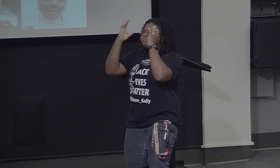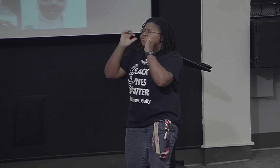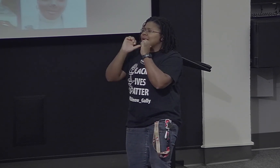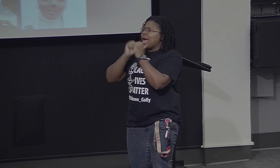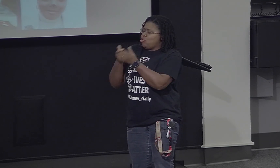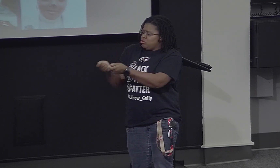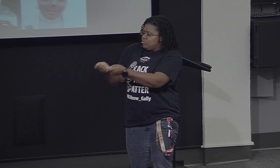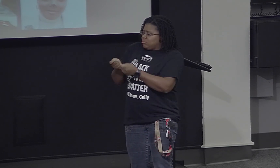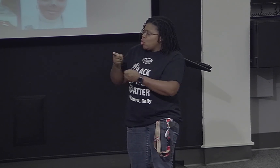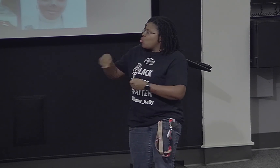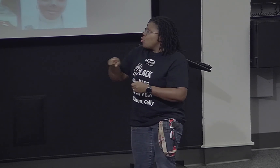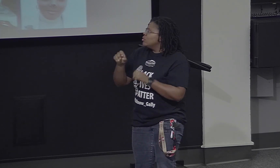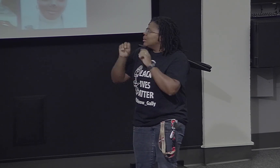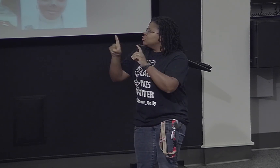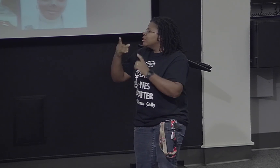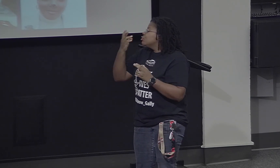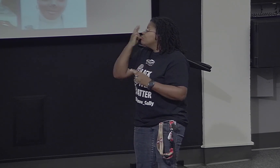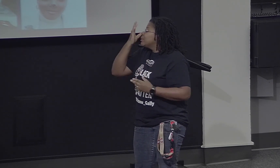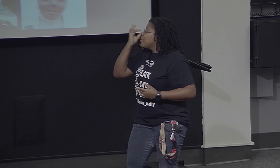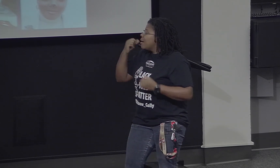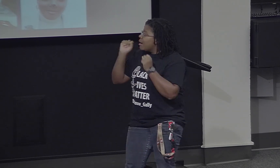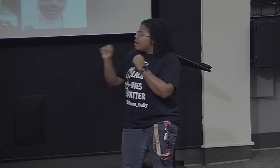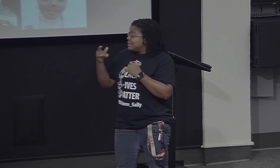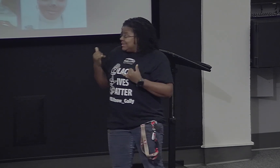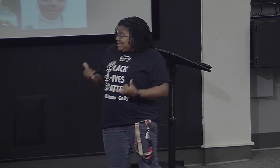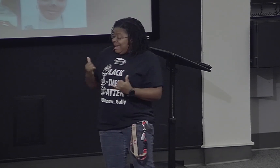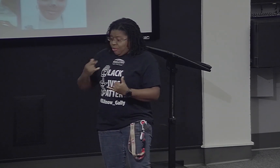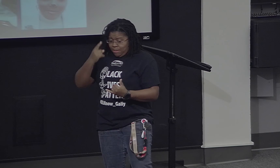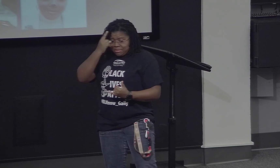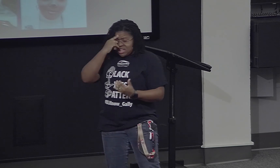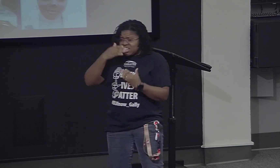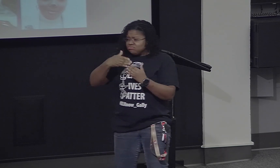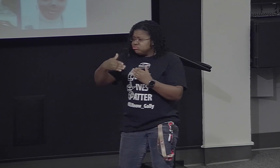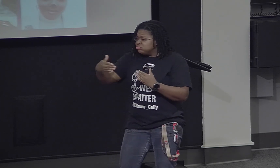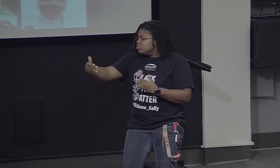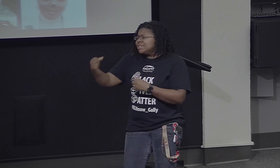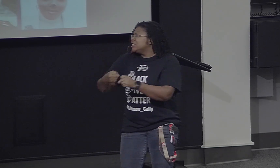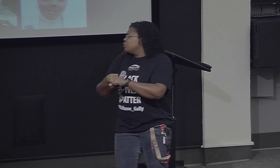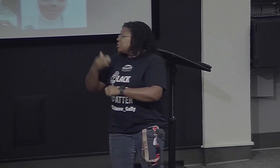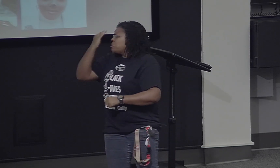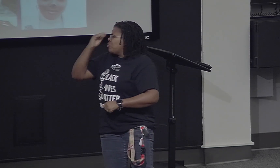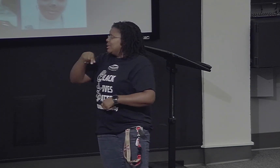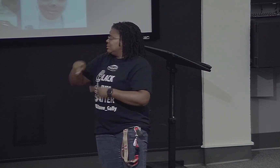So, how do you envision pulling in educators?